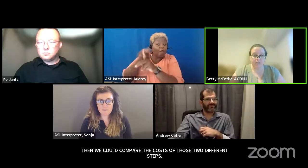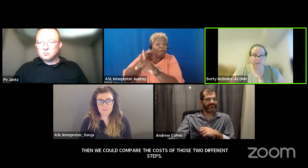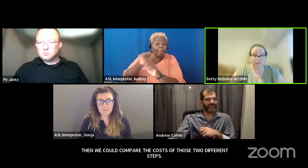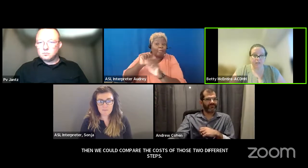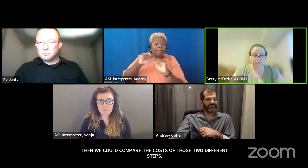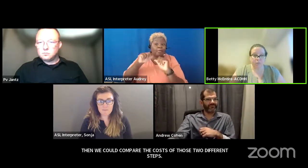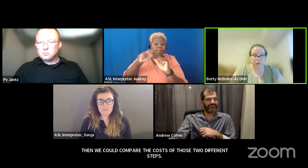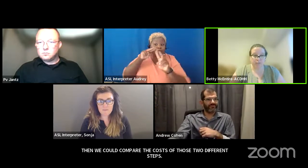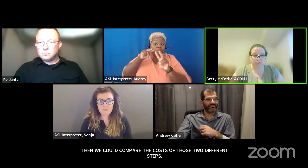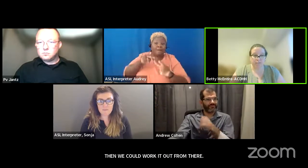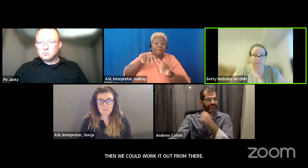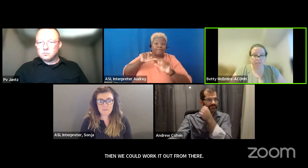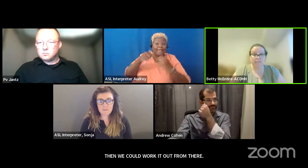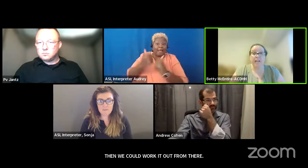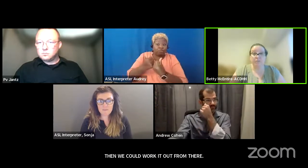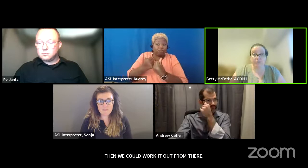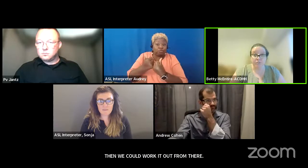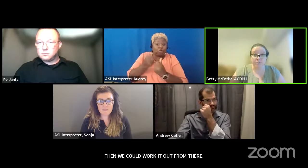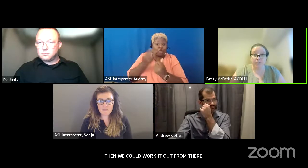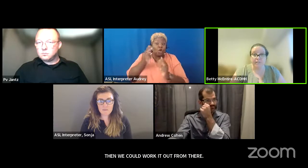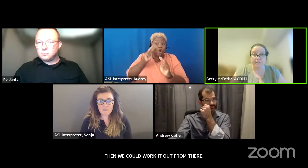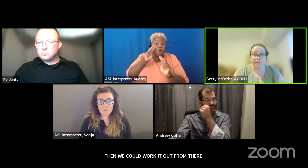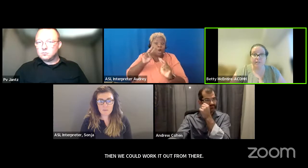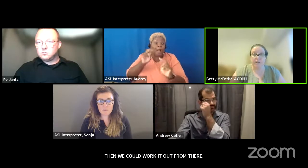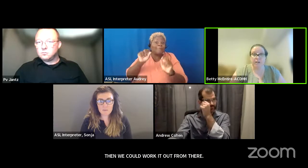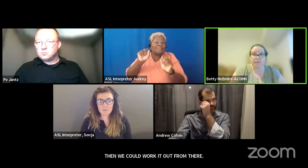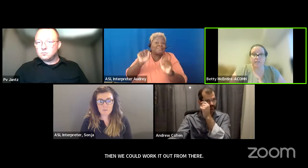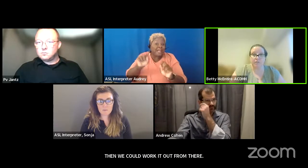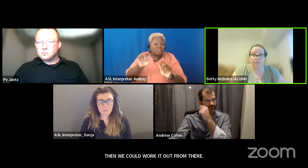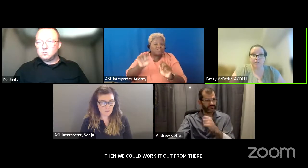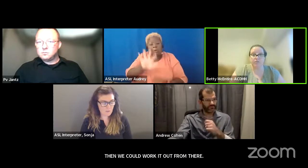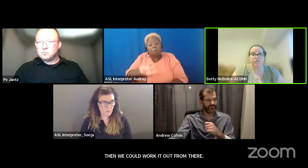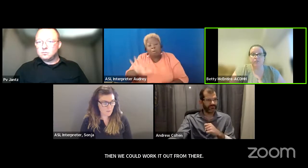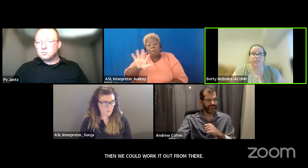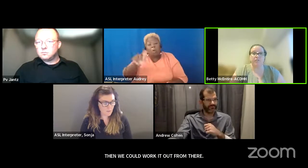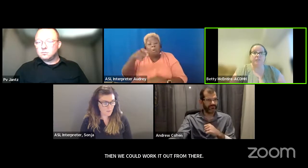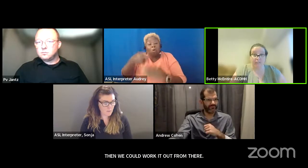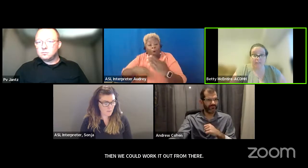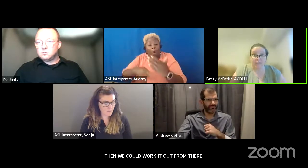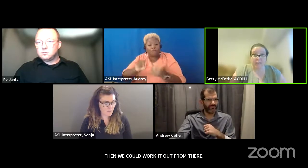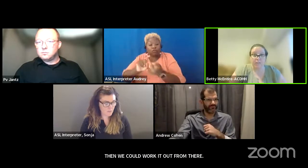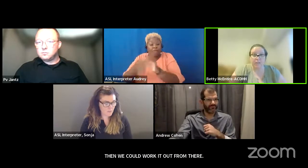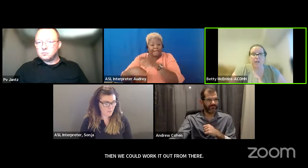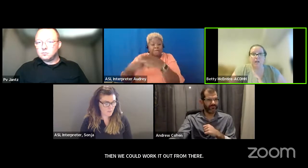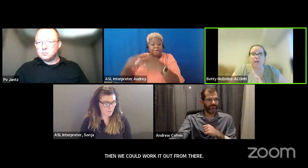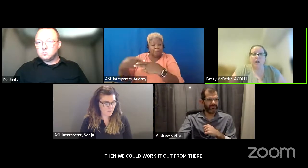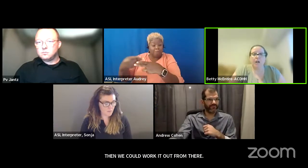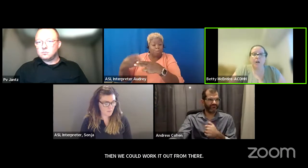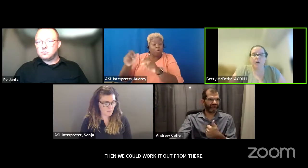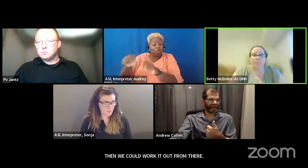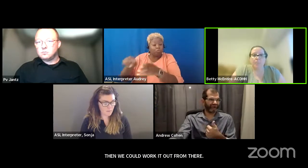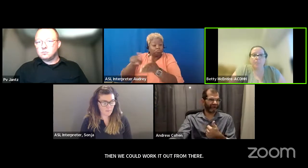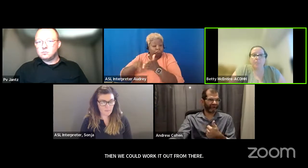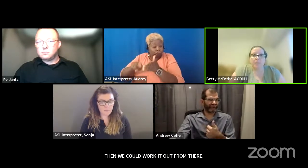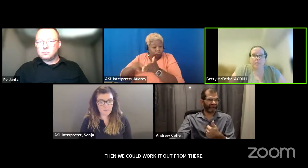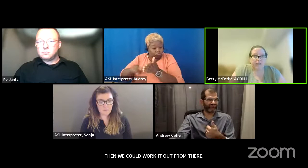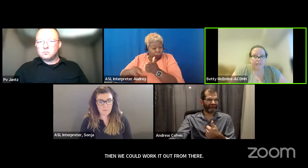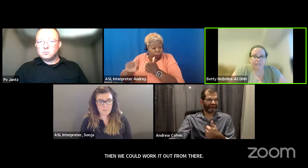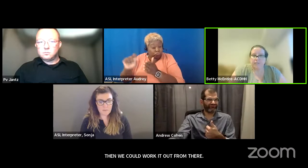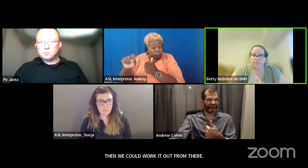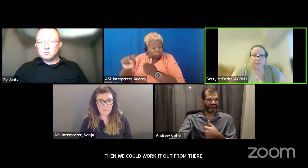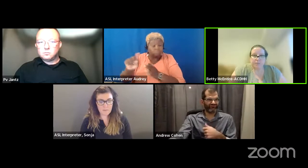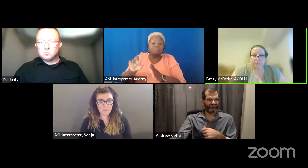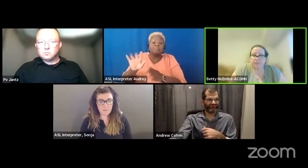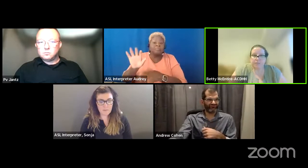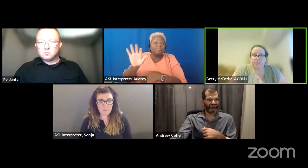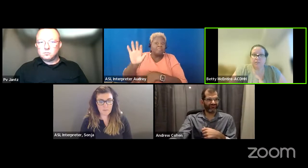agency perspective what the potential estimated cost would be to change the name.